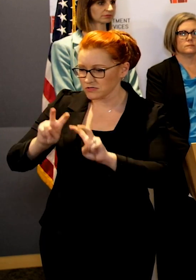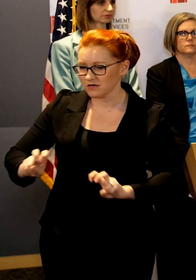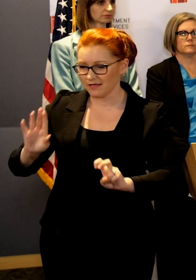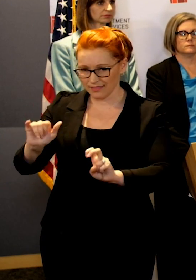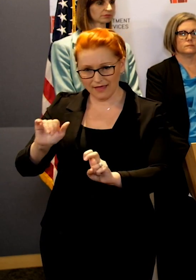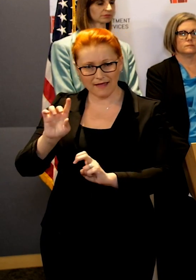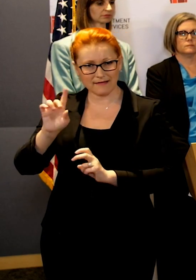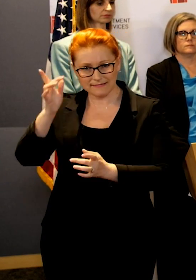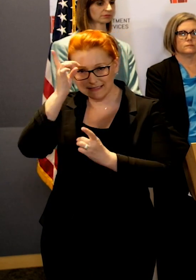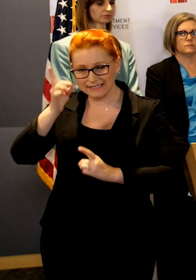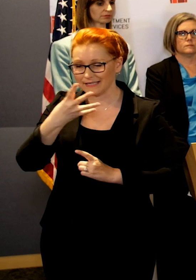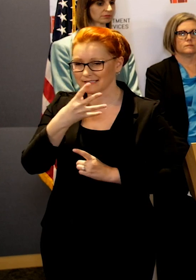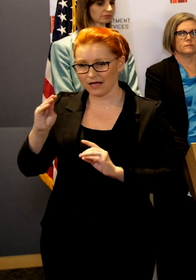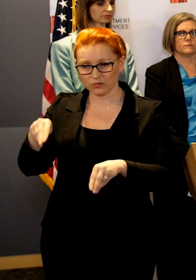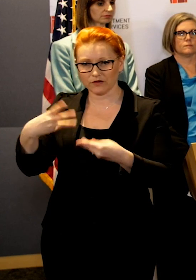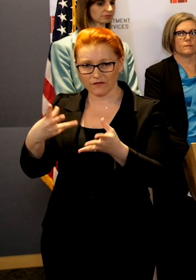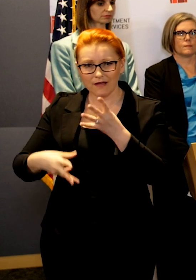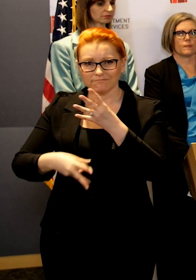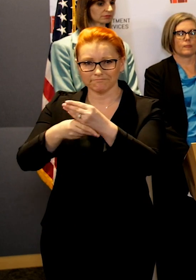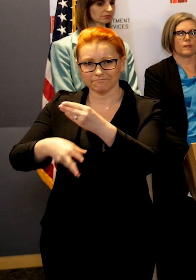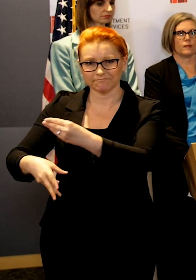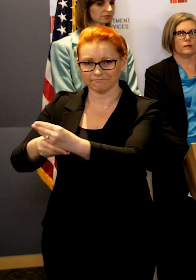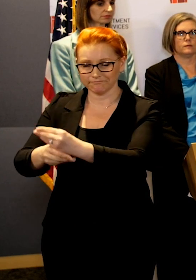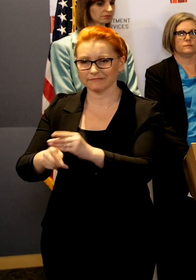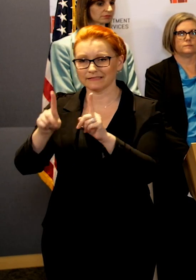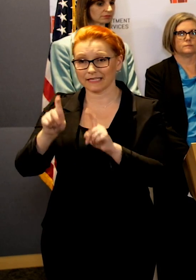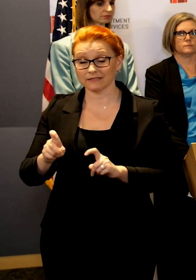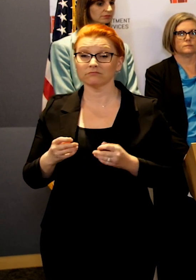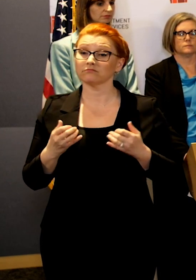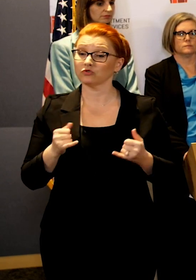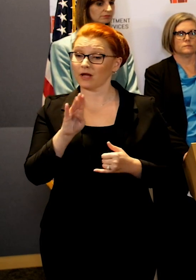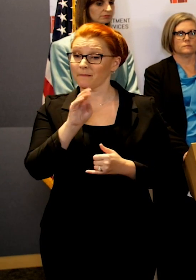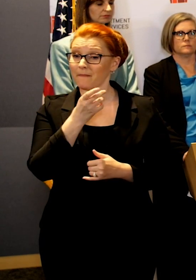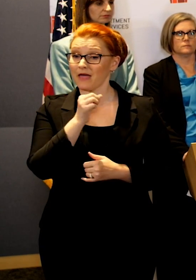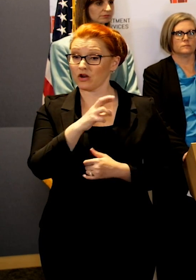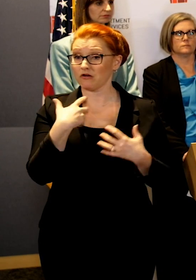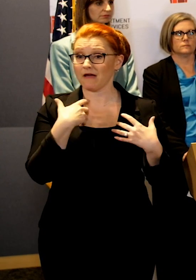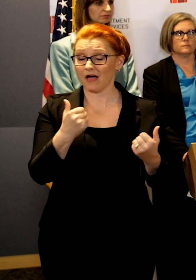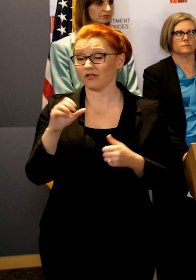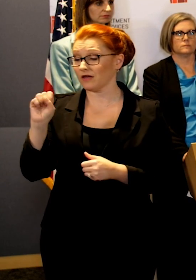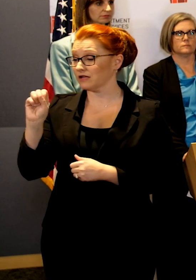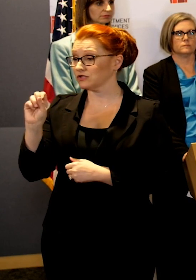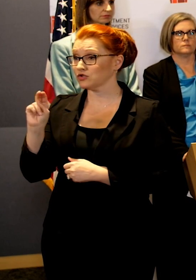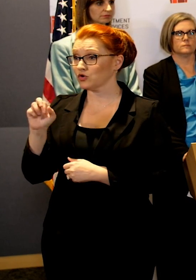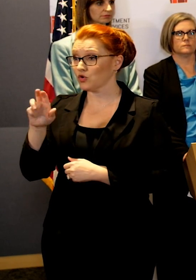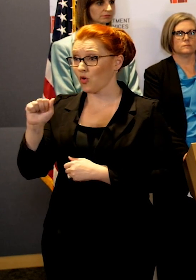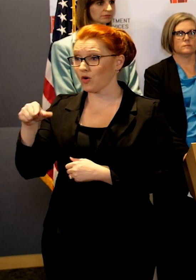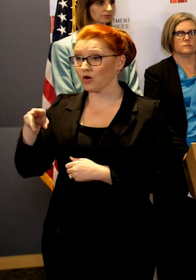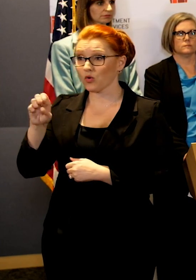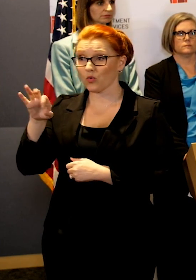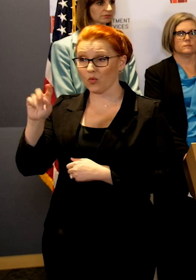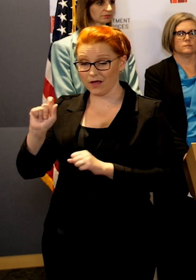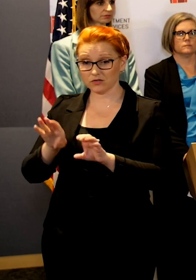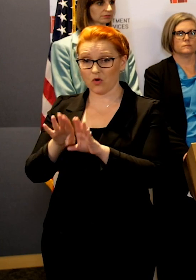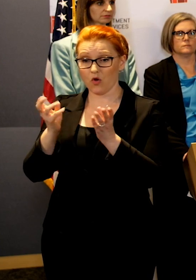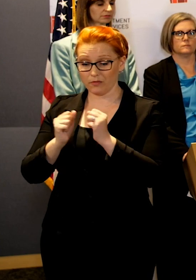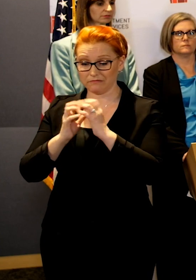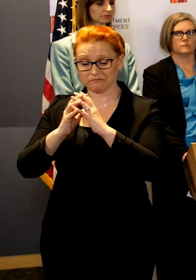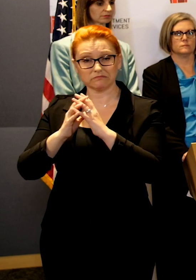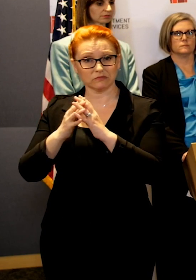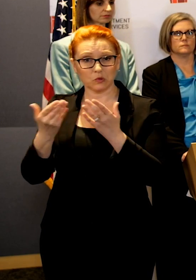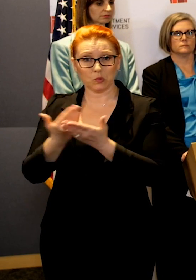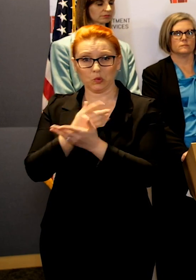Today, both Banner Health and Sonora Quest opened their first patient-friendly testing site to increase the speed